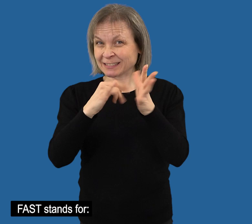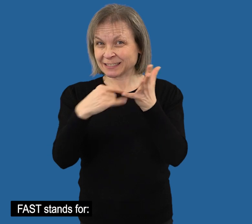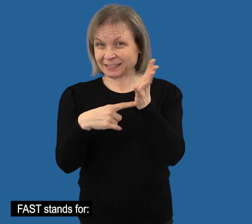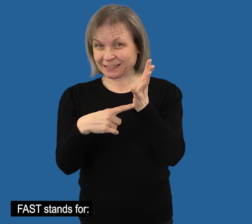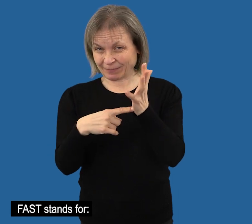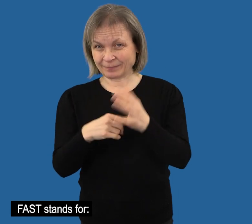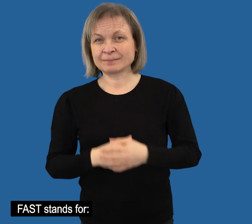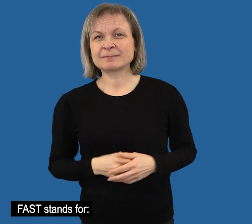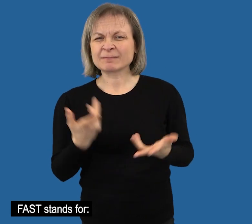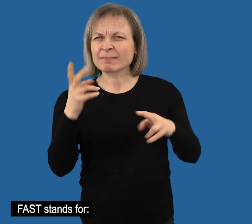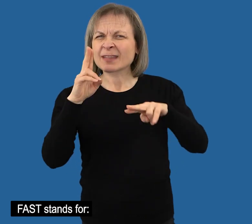FAST stands for